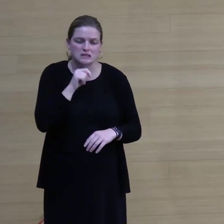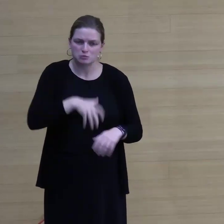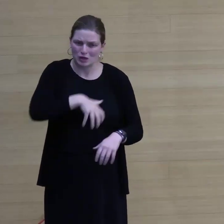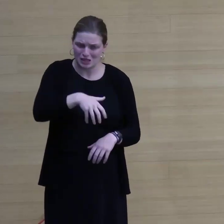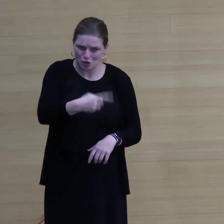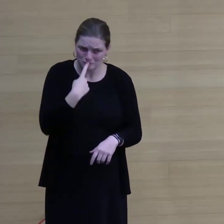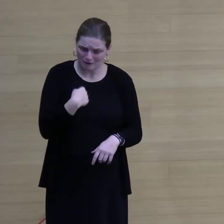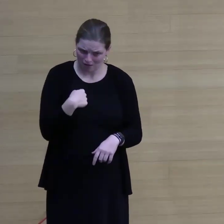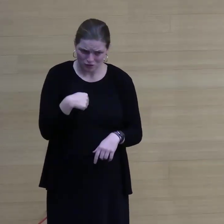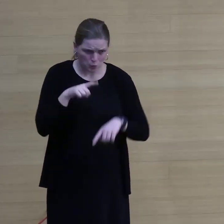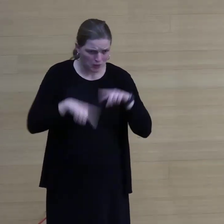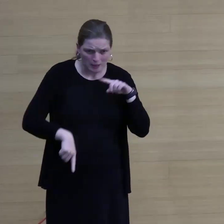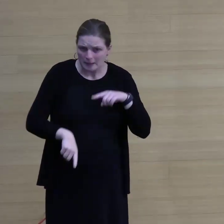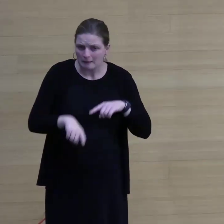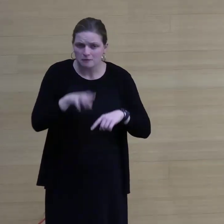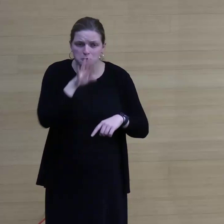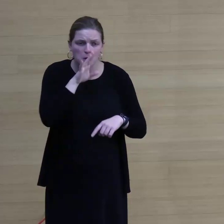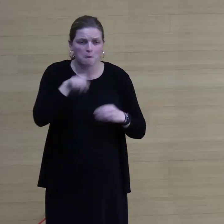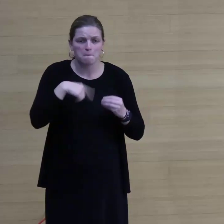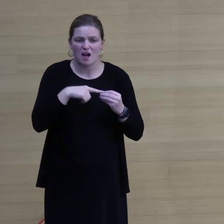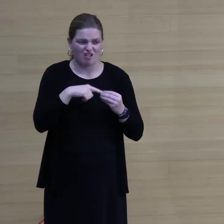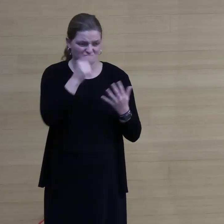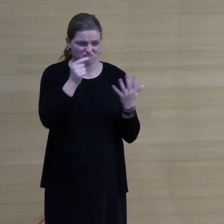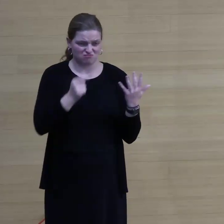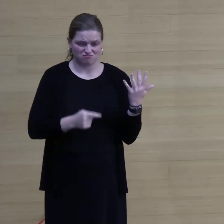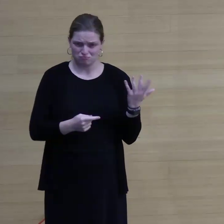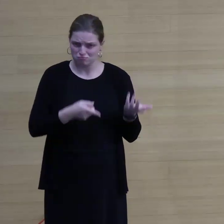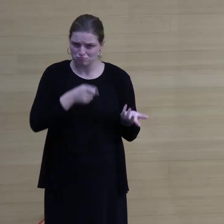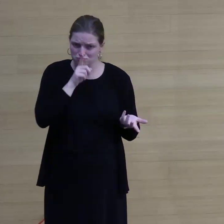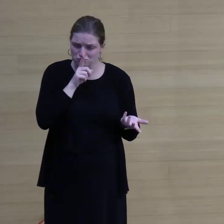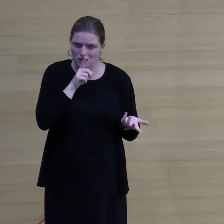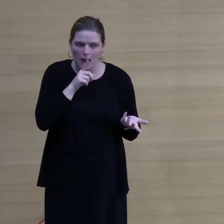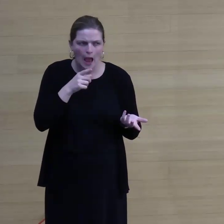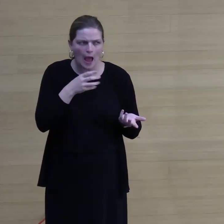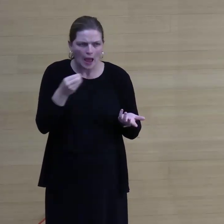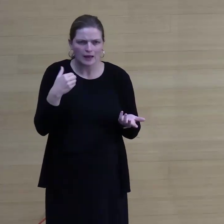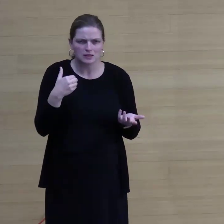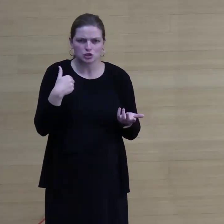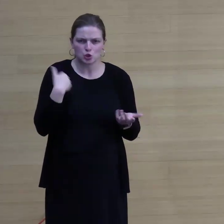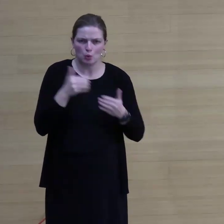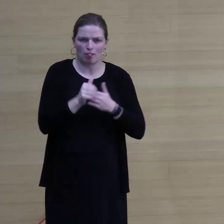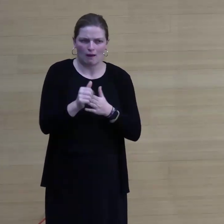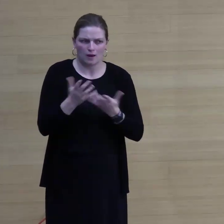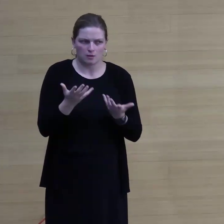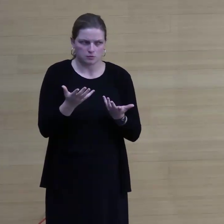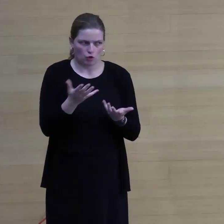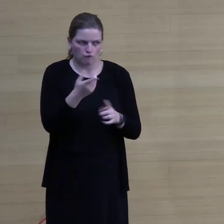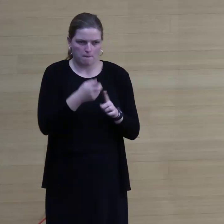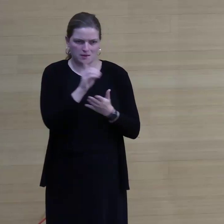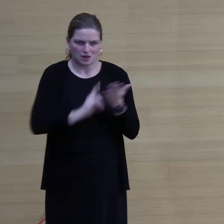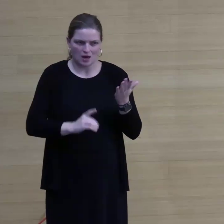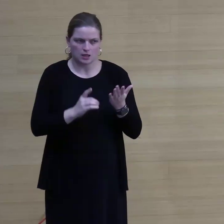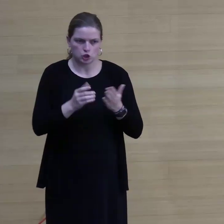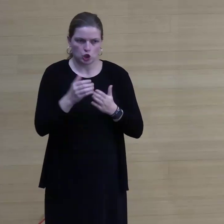telling us that we can't talk about the things, and it's a youth-led project by design. Language was in the RFP that it